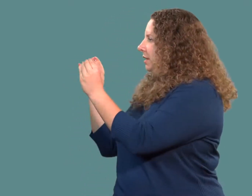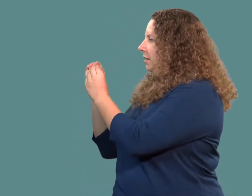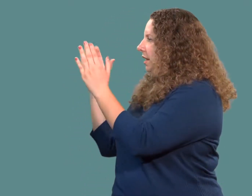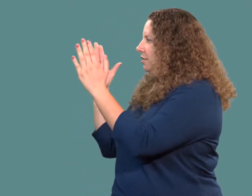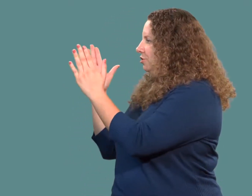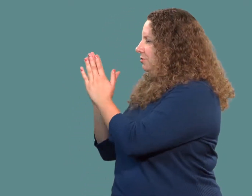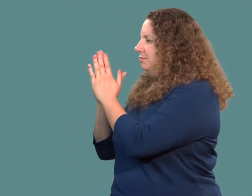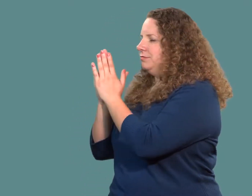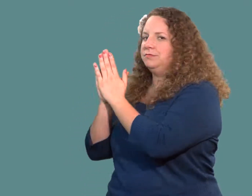Clash.